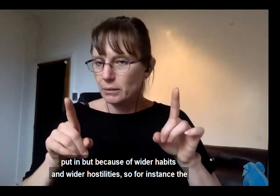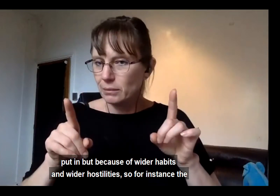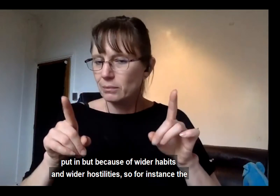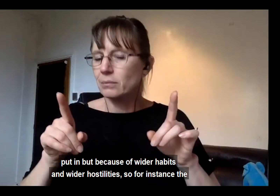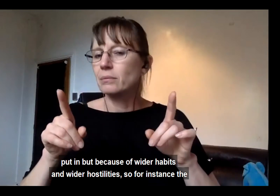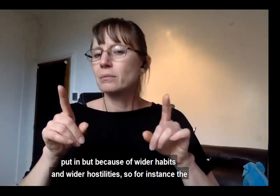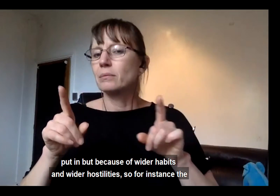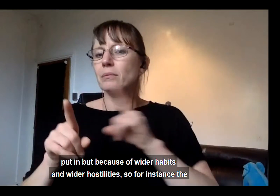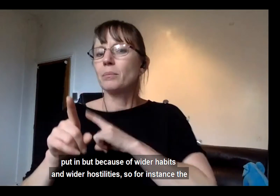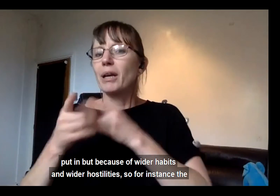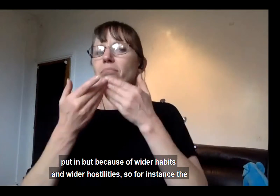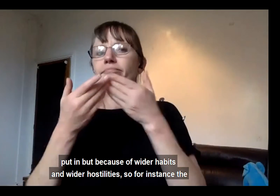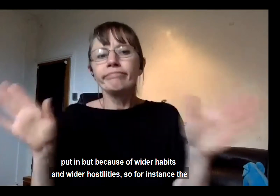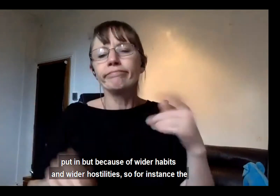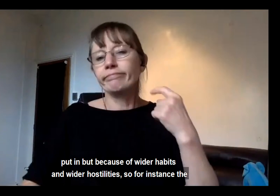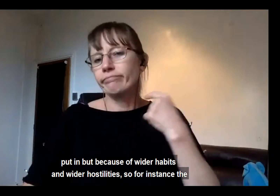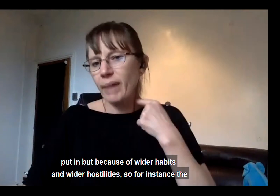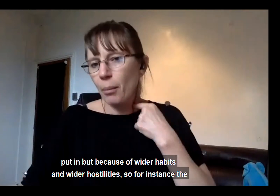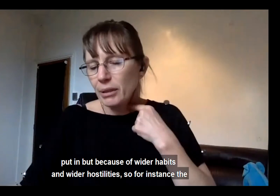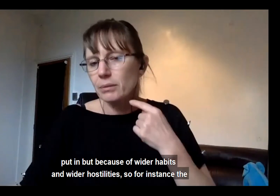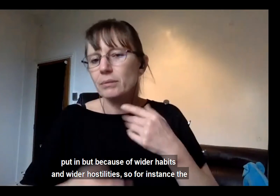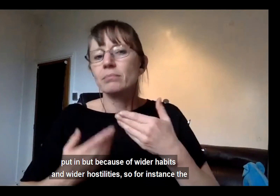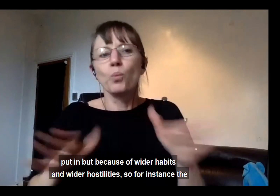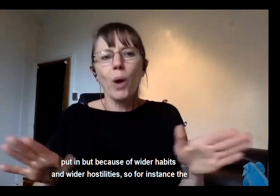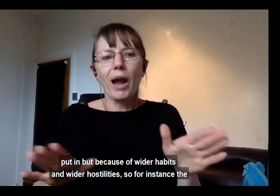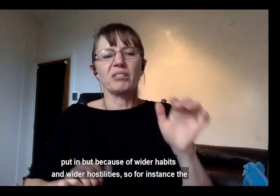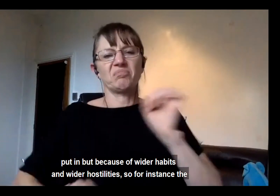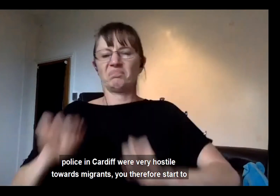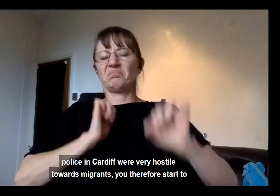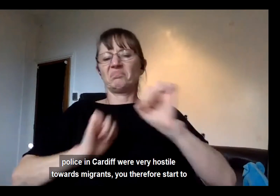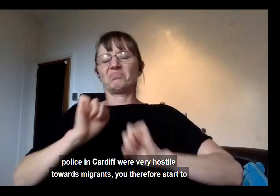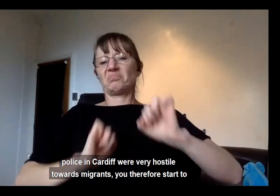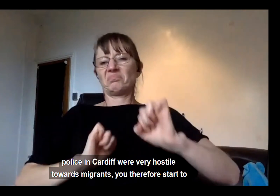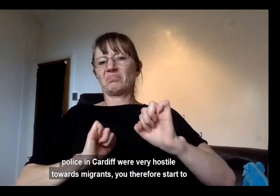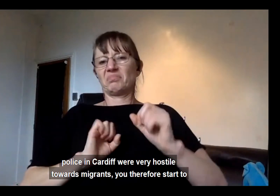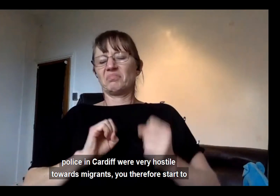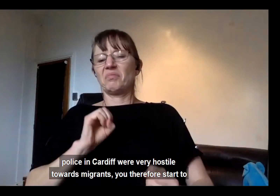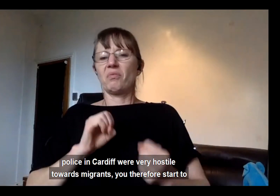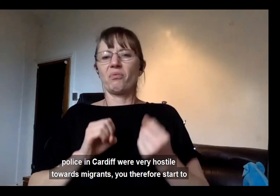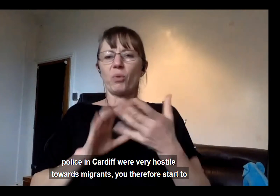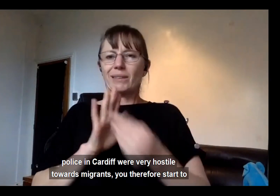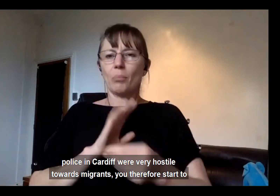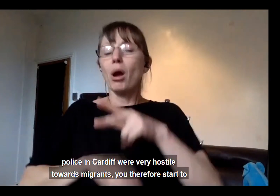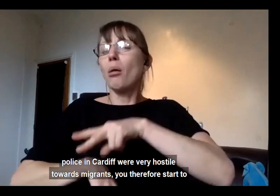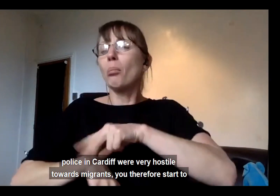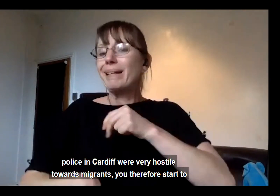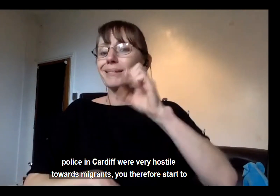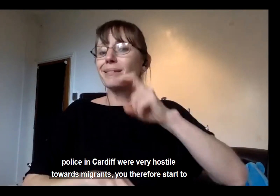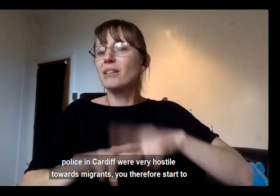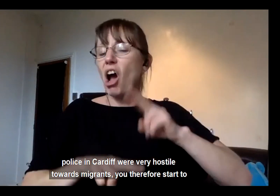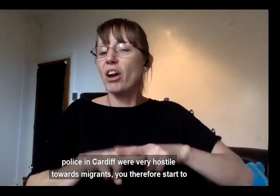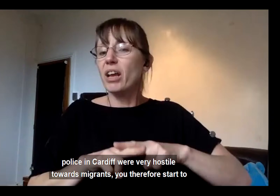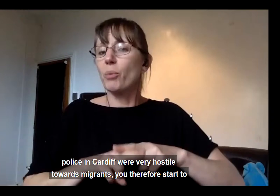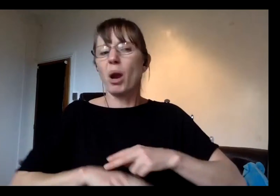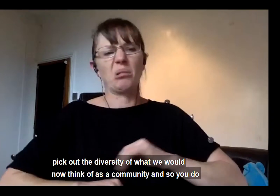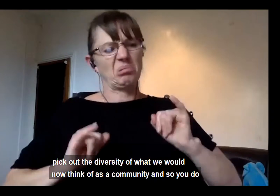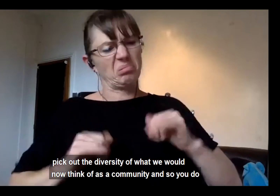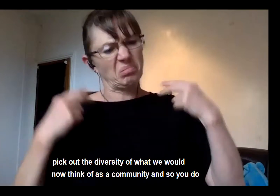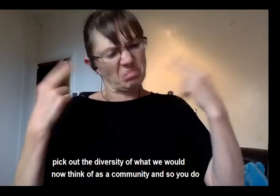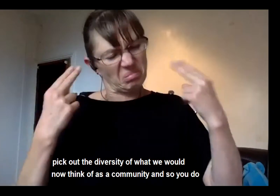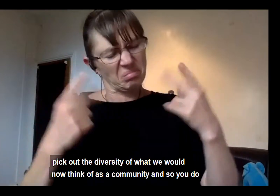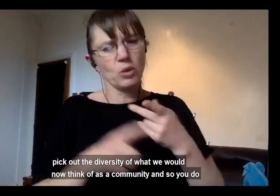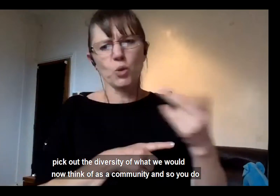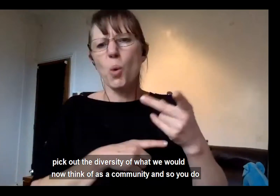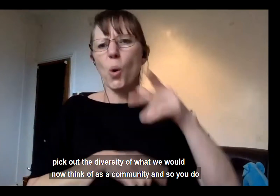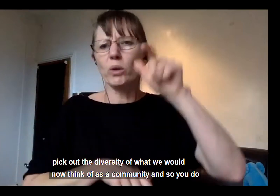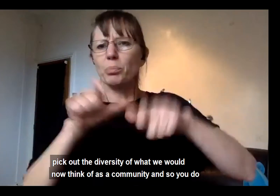of wider habits and wider hostilities, so for instance, the police in Cardiff were very hostile towards migrants, you therefore start